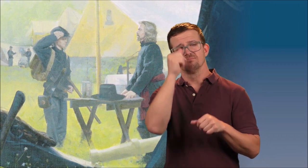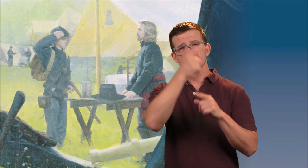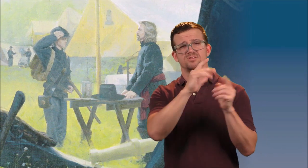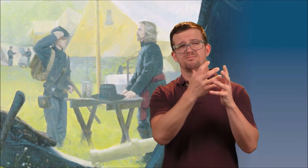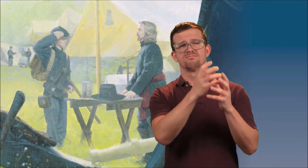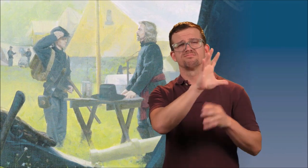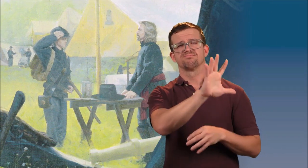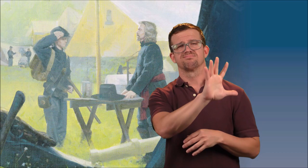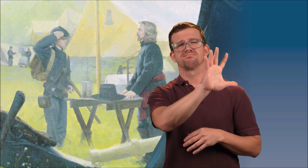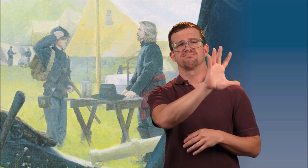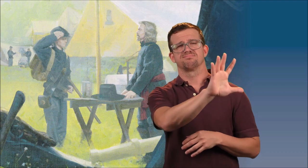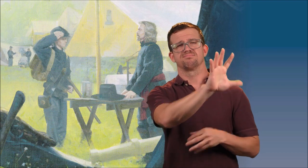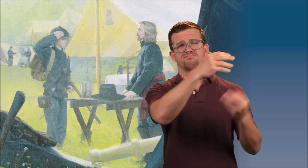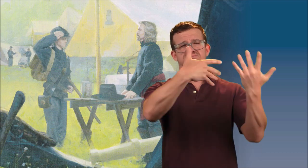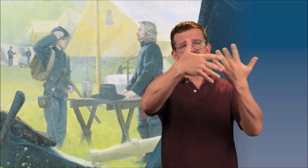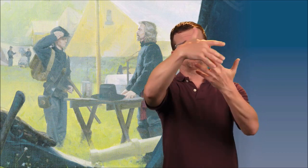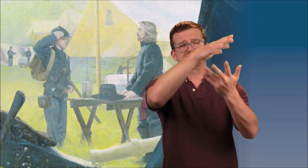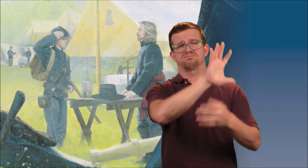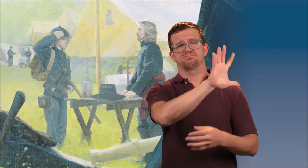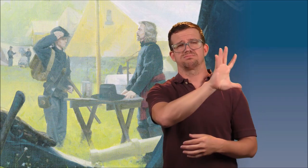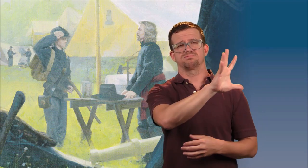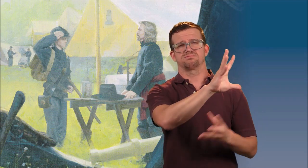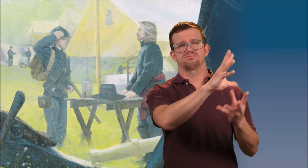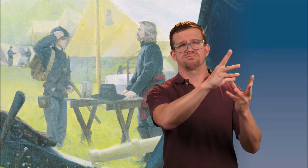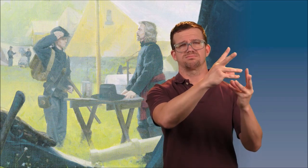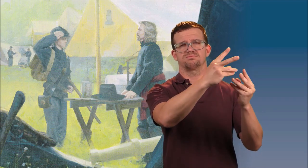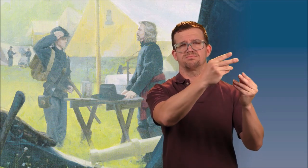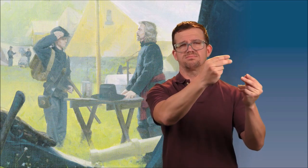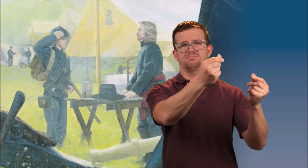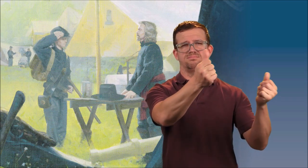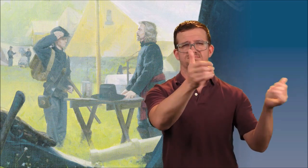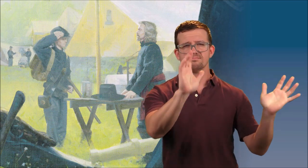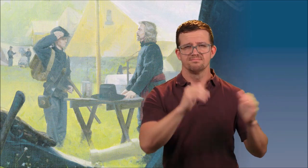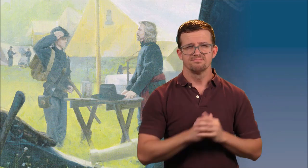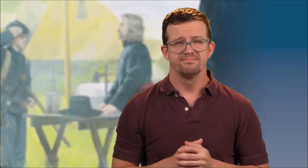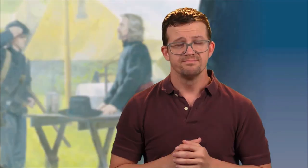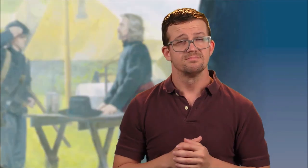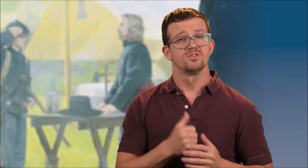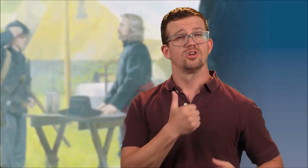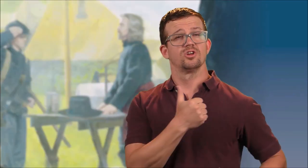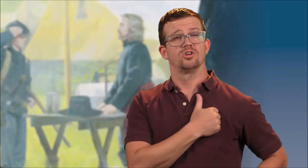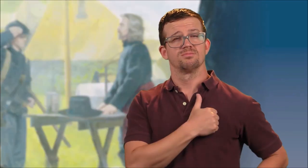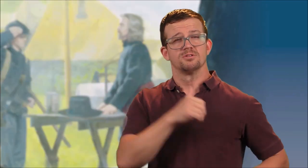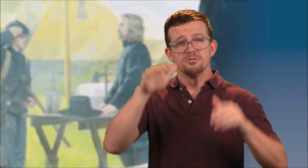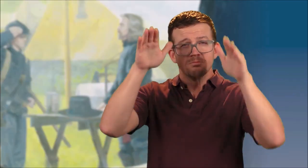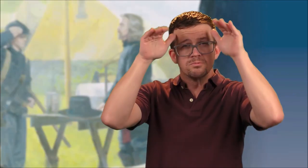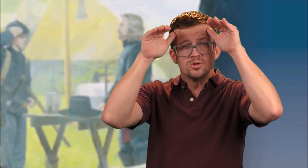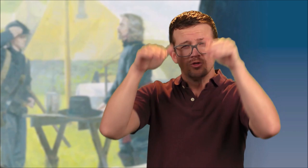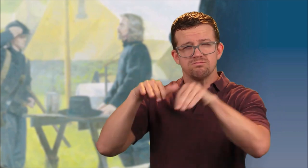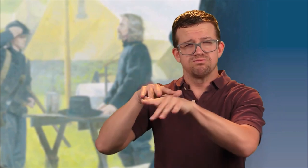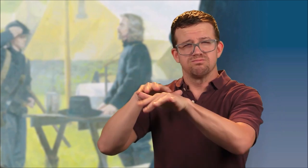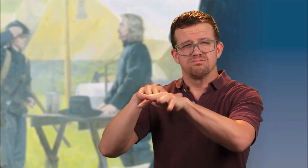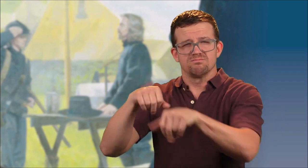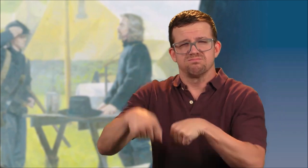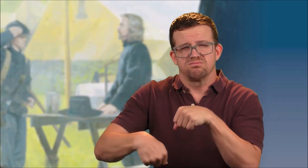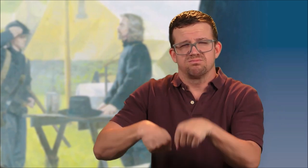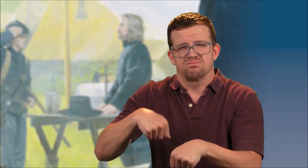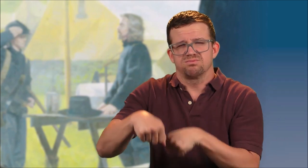his brother vanish into the smoke, while army mules rumbled by hauling more cannons